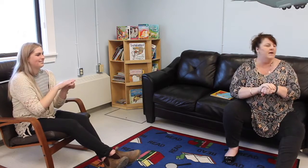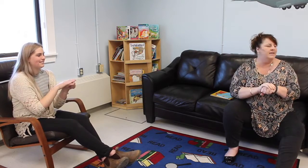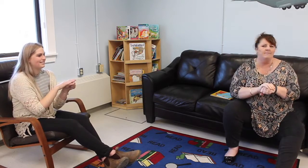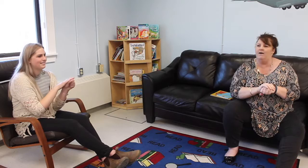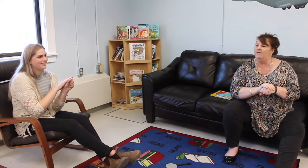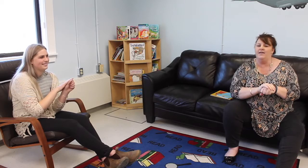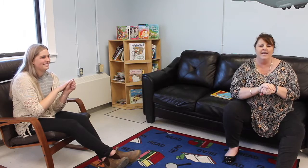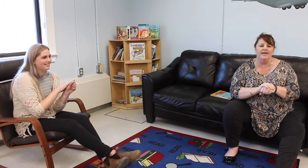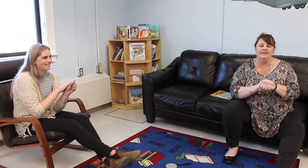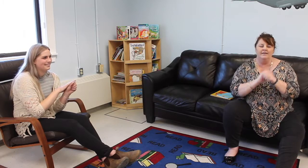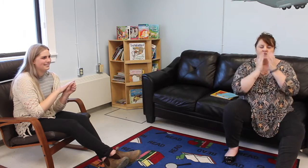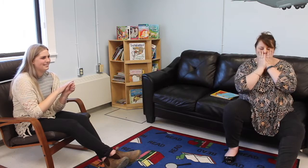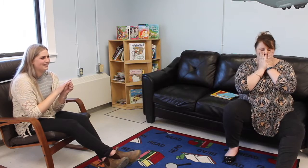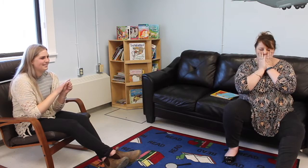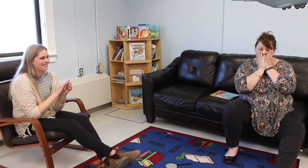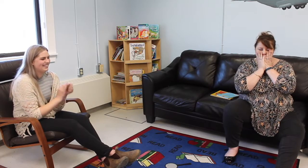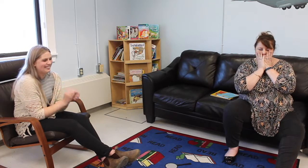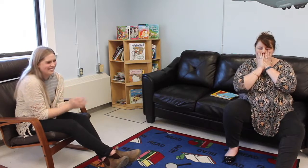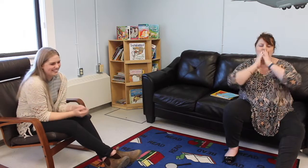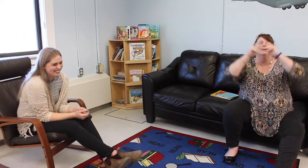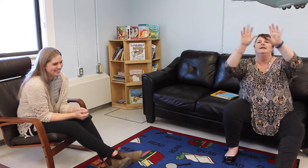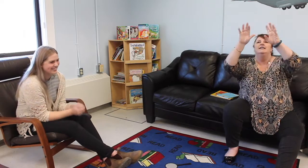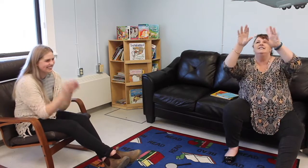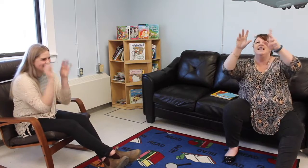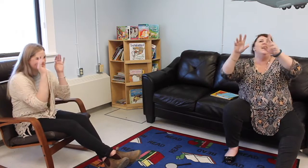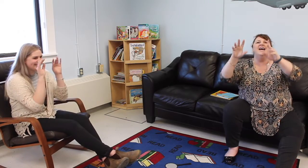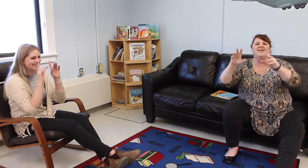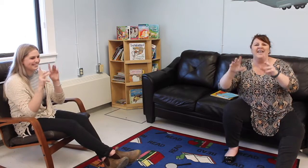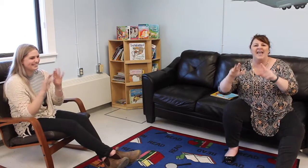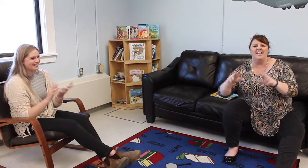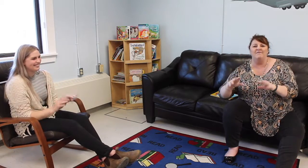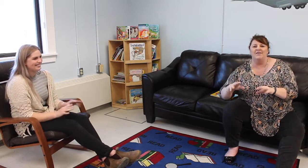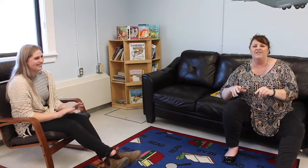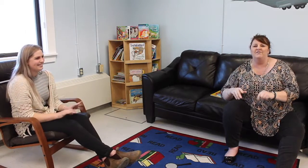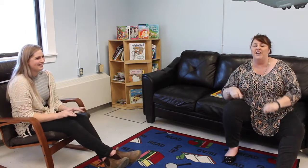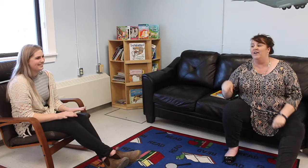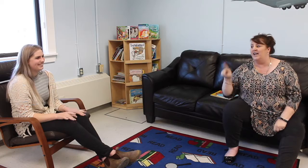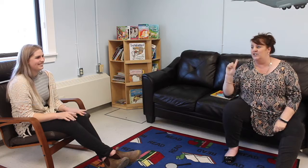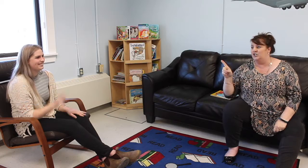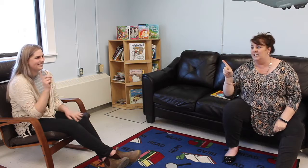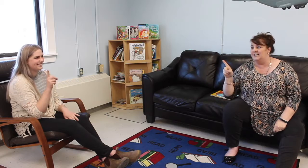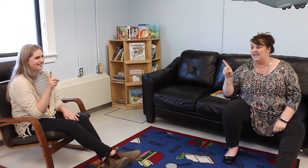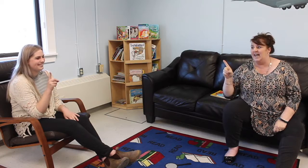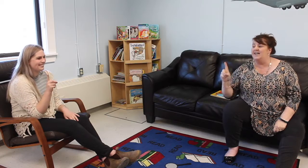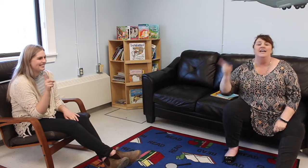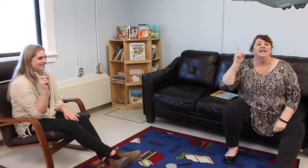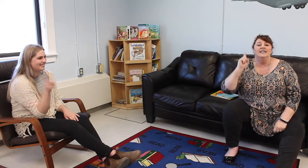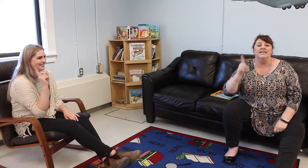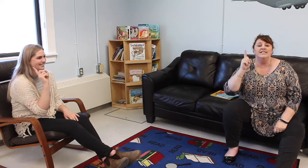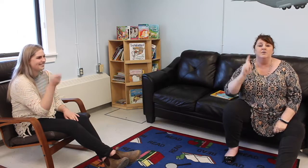bonking them on the head. Oh, Jerry didn't listen. Down came the good fairy and she said, little